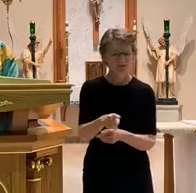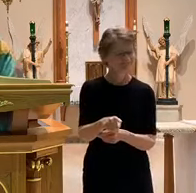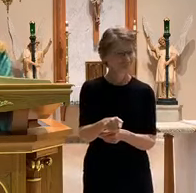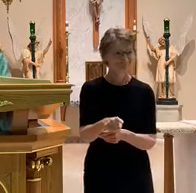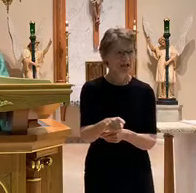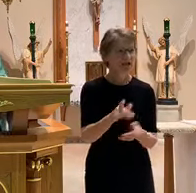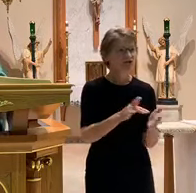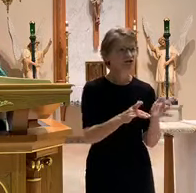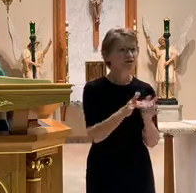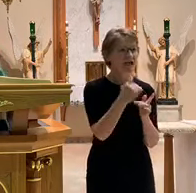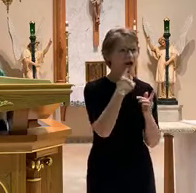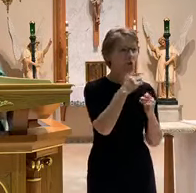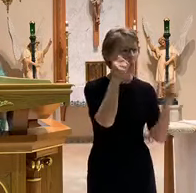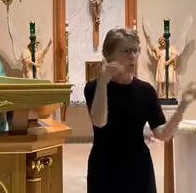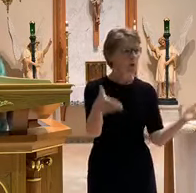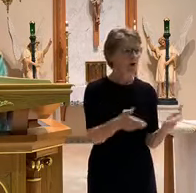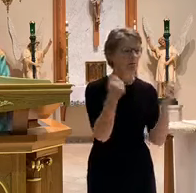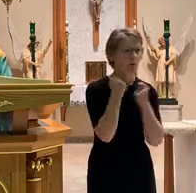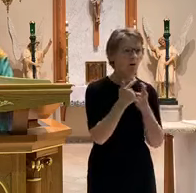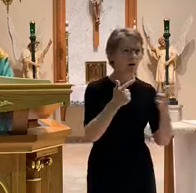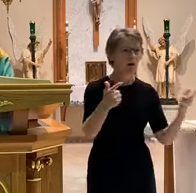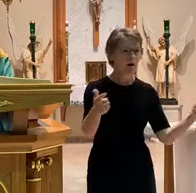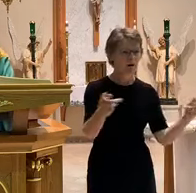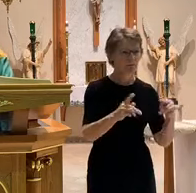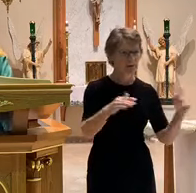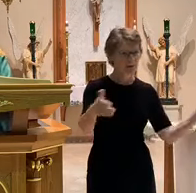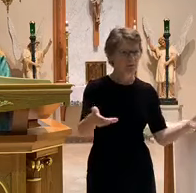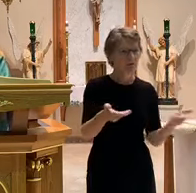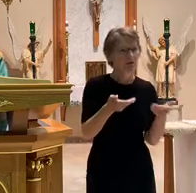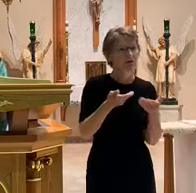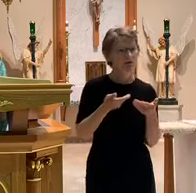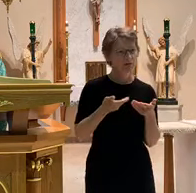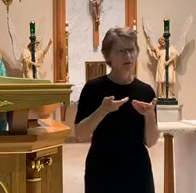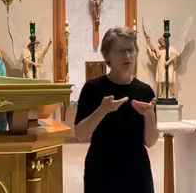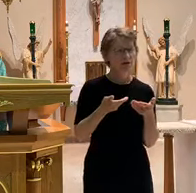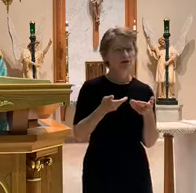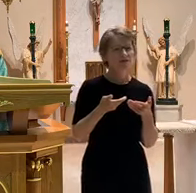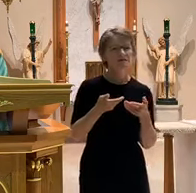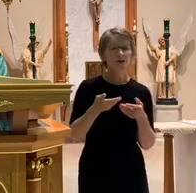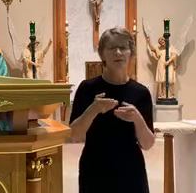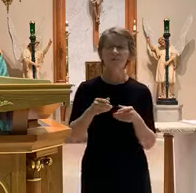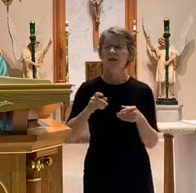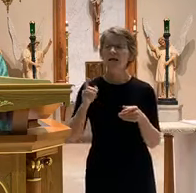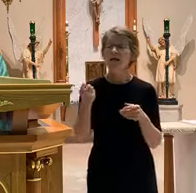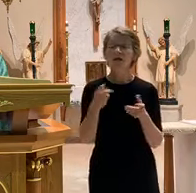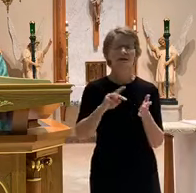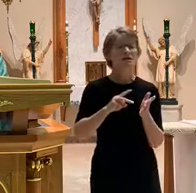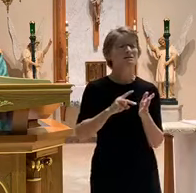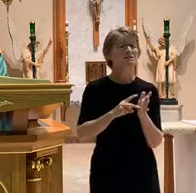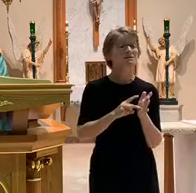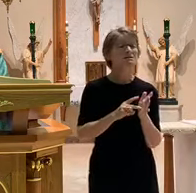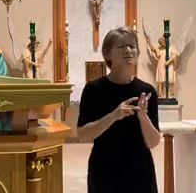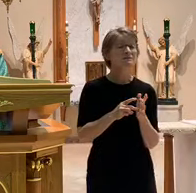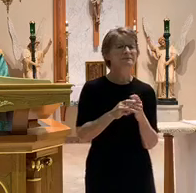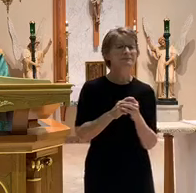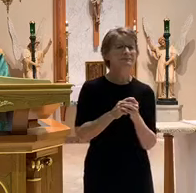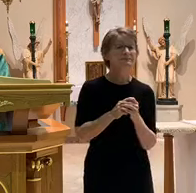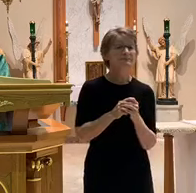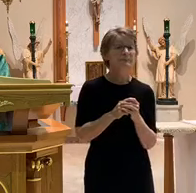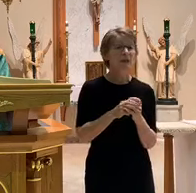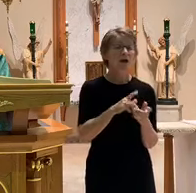And Paul, today in the second reading, talks about baptism. And you know, baptism is really a sacrament